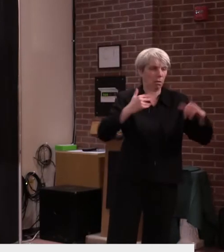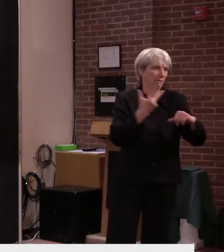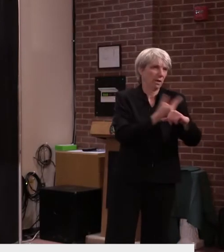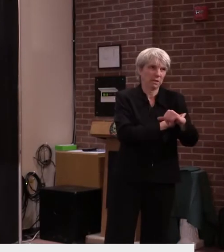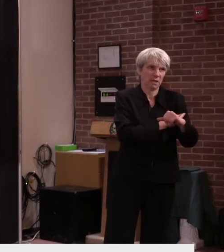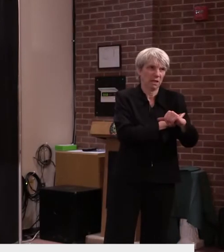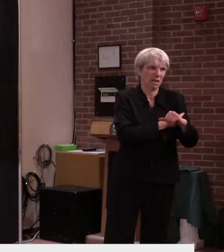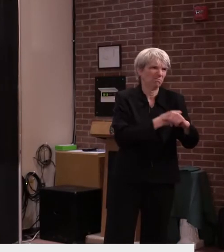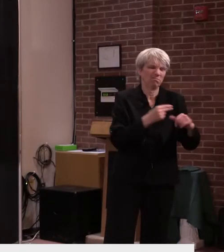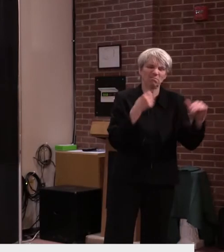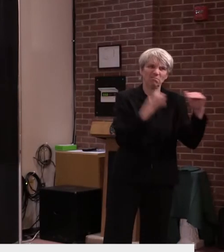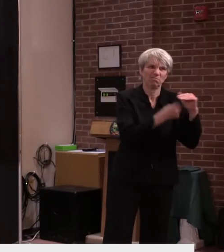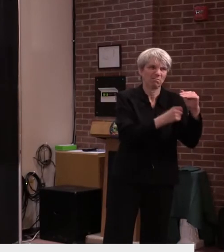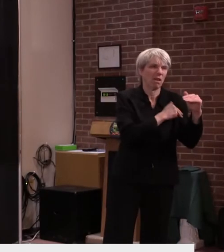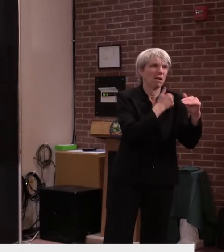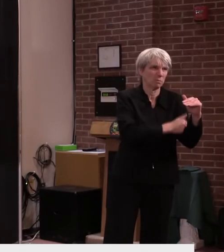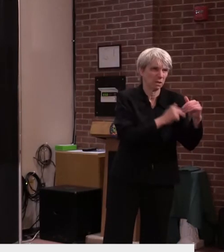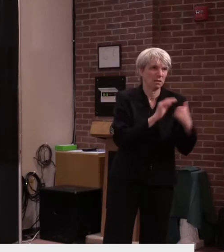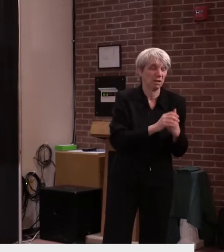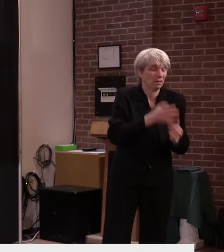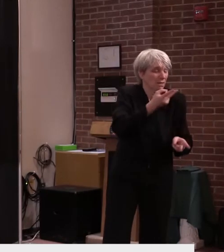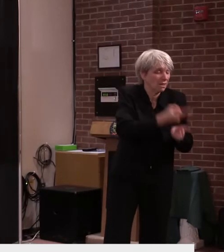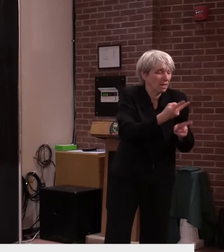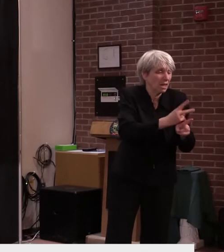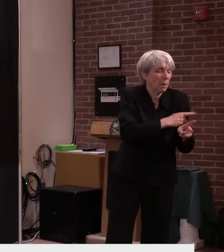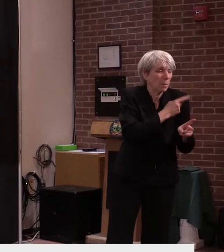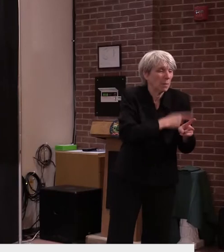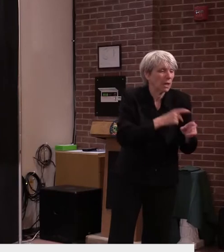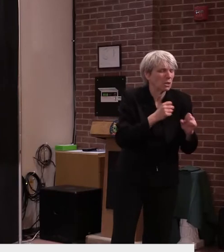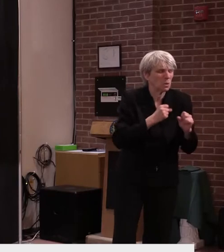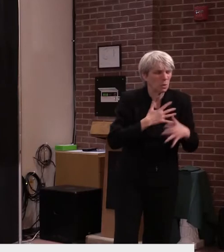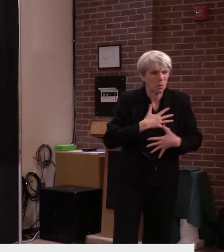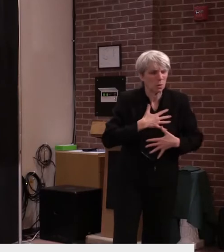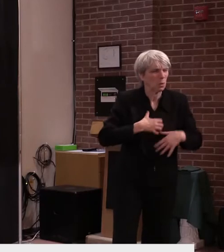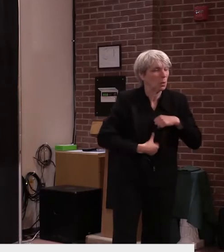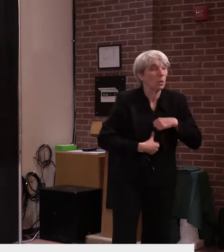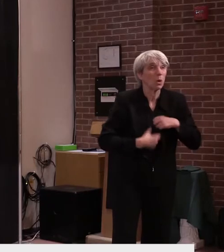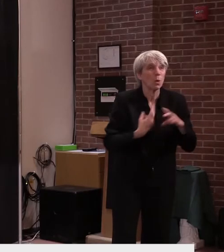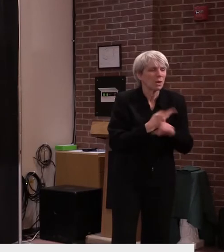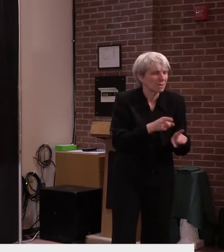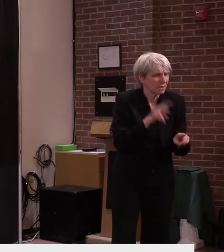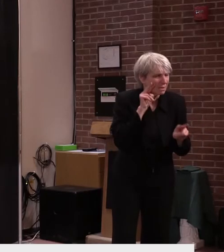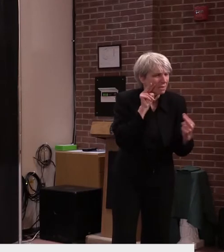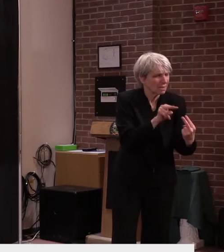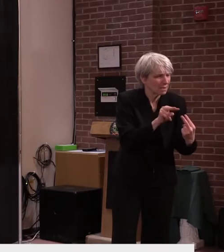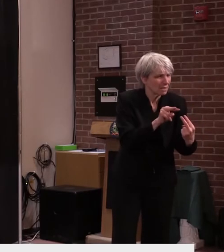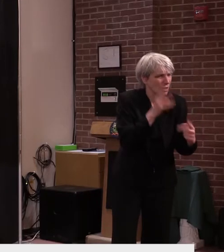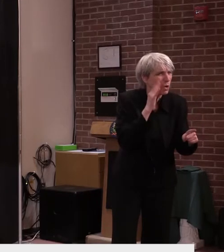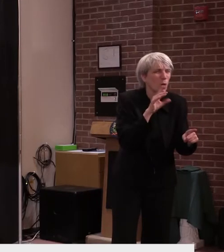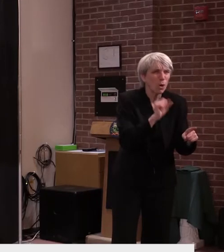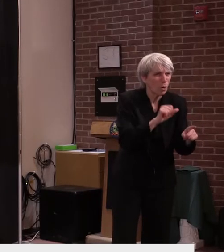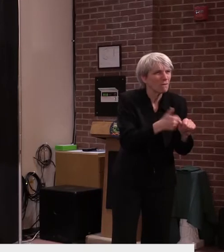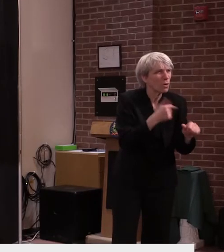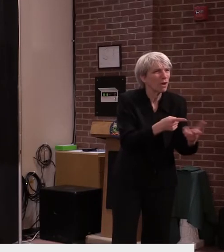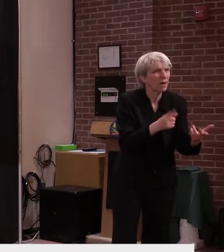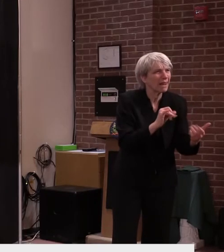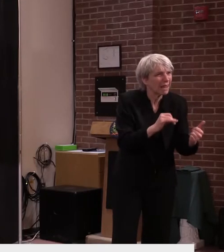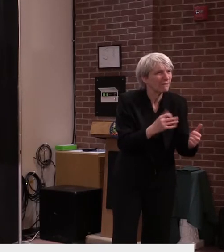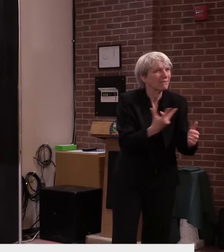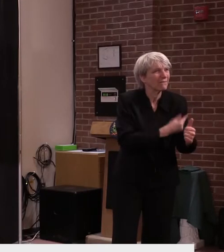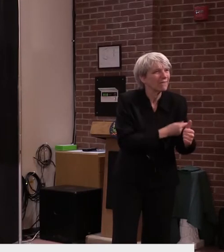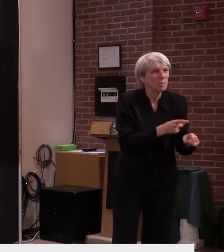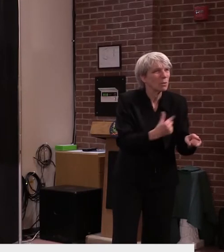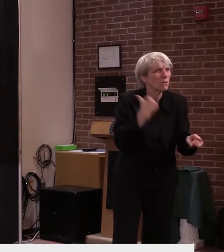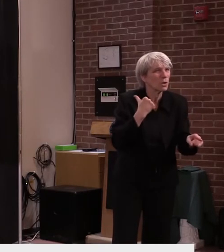is hard, and it's even more difficult when the illness could have been prevented. Schools are under a tremendous